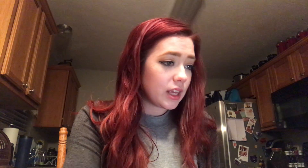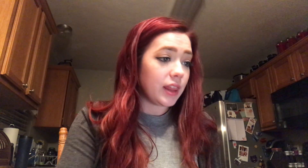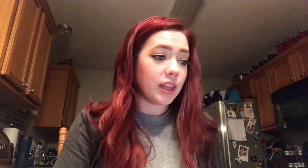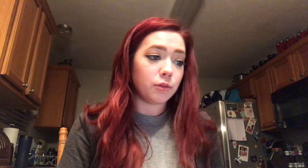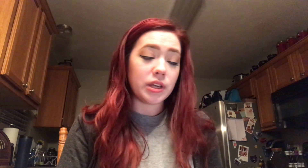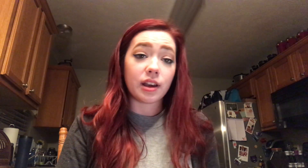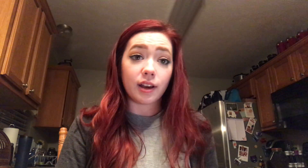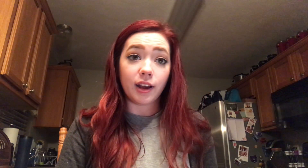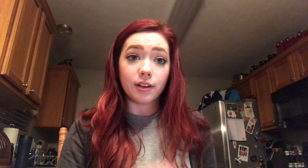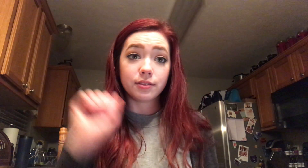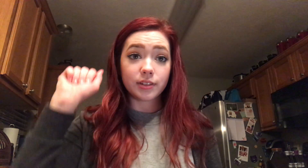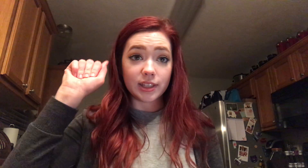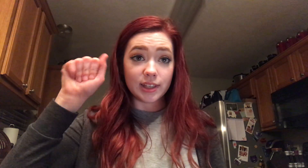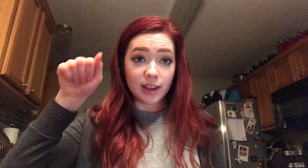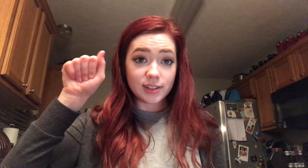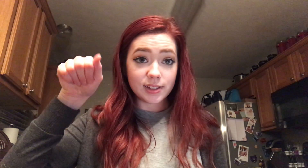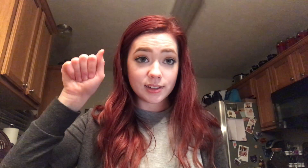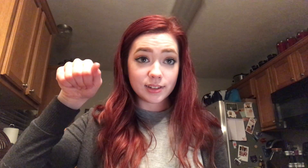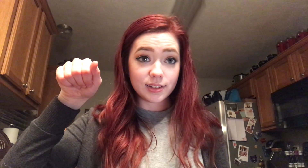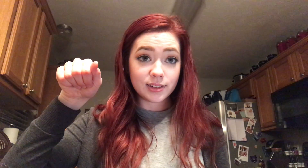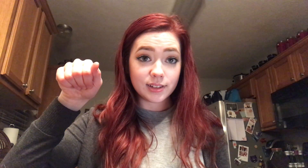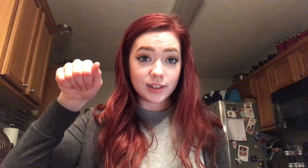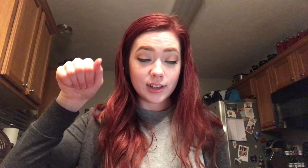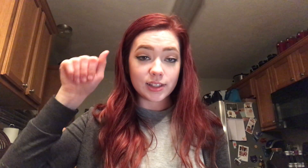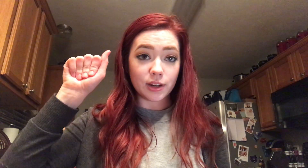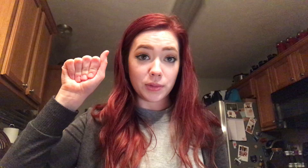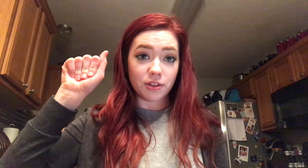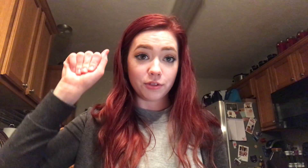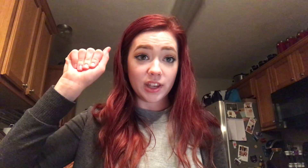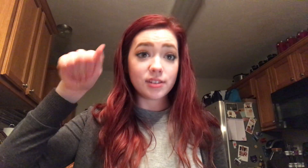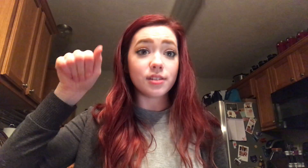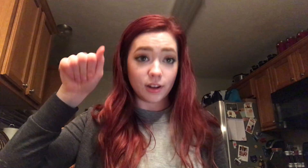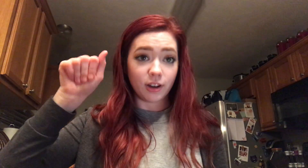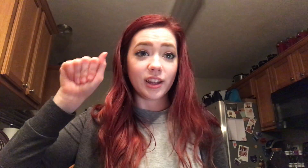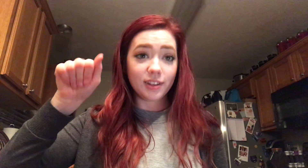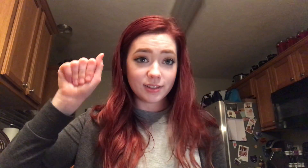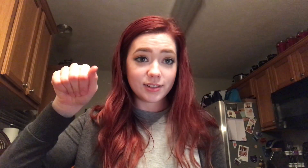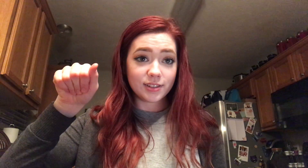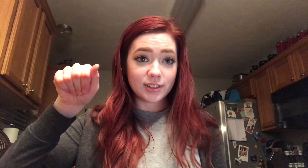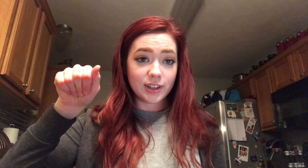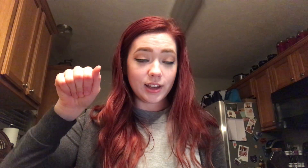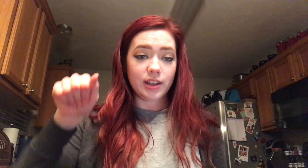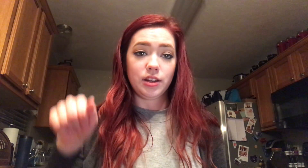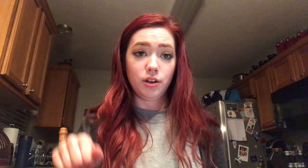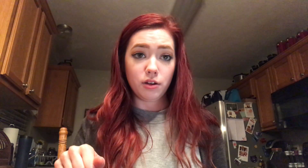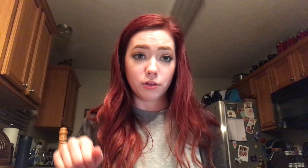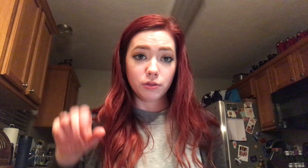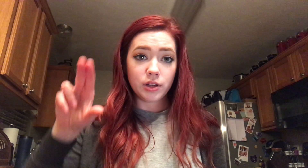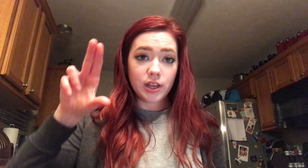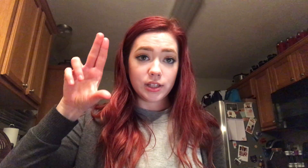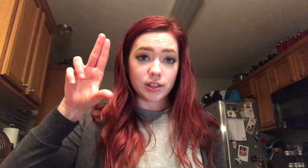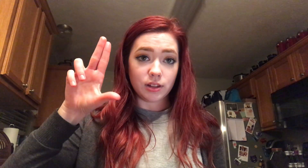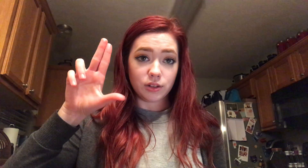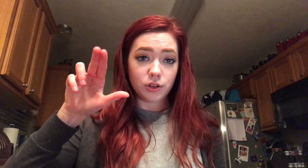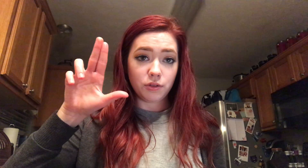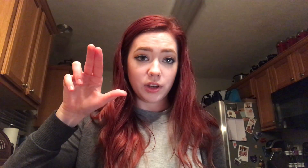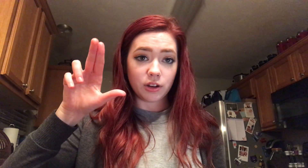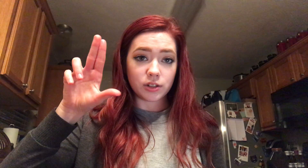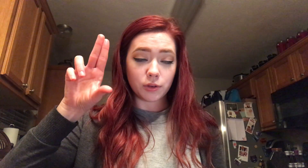And then we have yes, it's going to be the fist nodding, and no, so the two fingers going